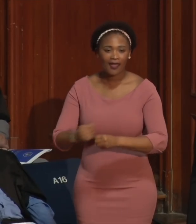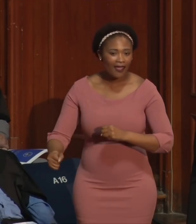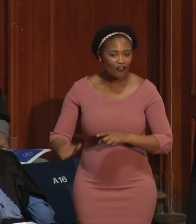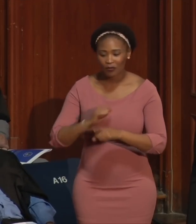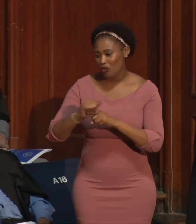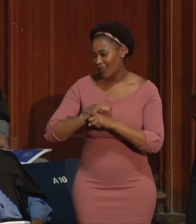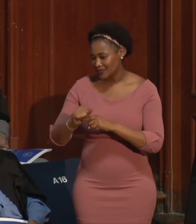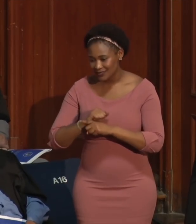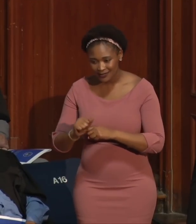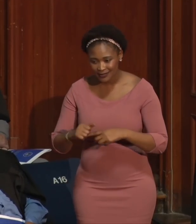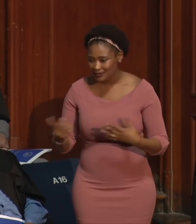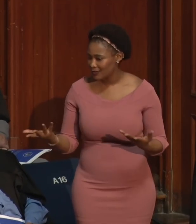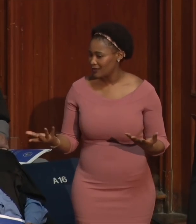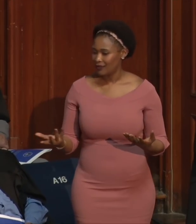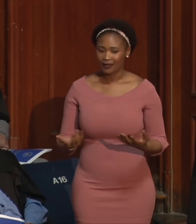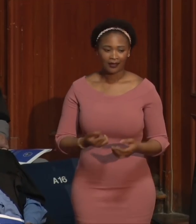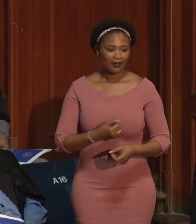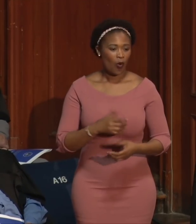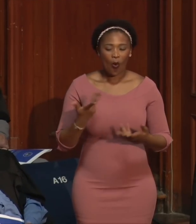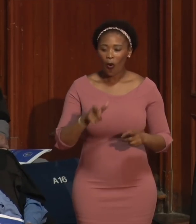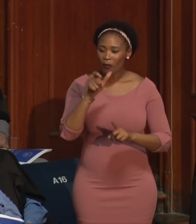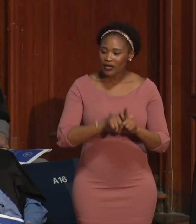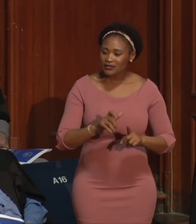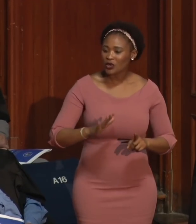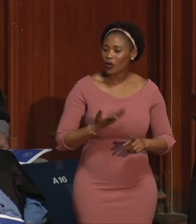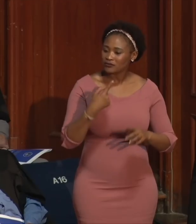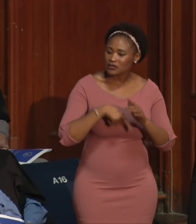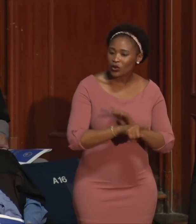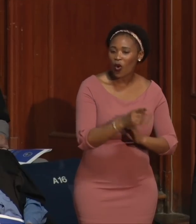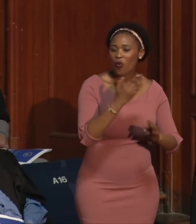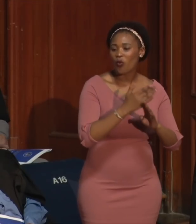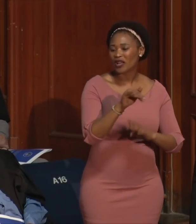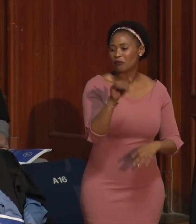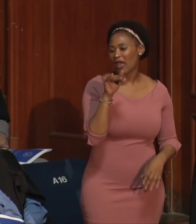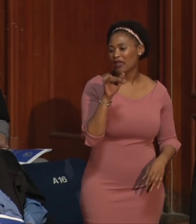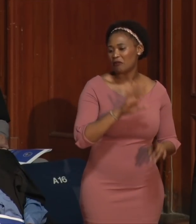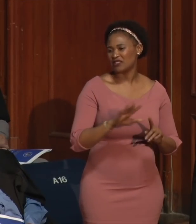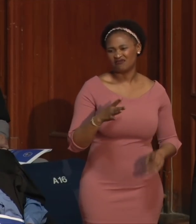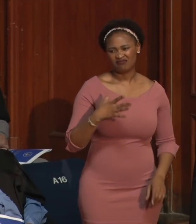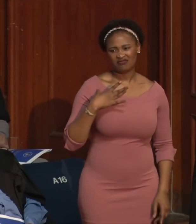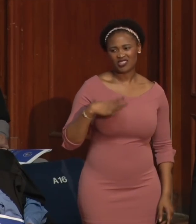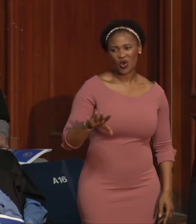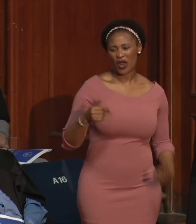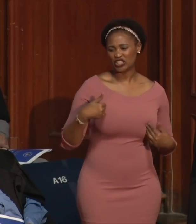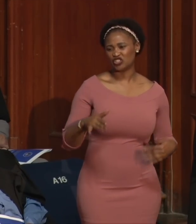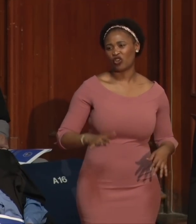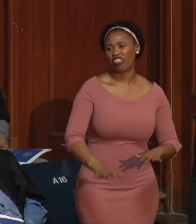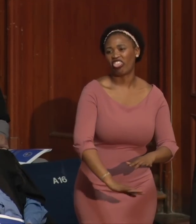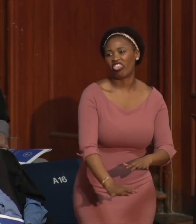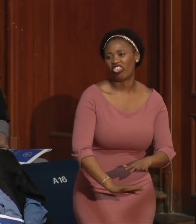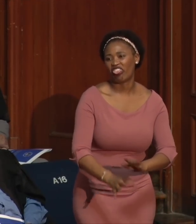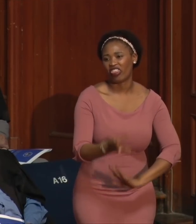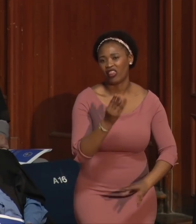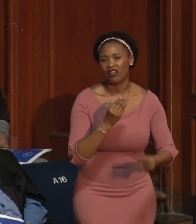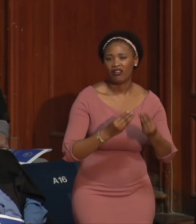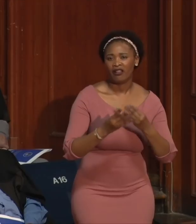there. Or the person who wants to build their own bank, but thinks it's below them to start at the bottom of the bank and learn about and do every menial